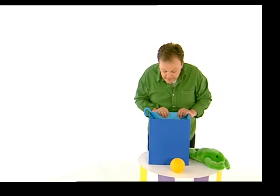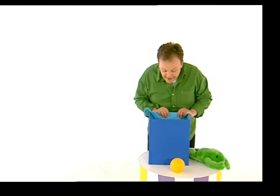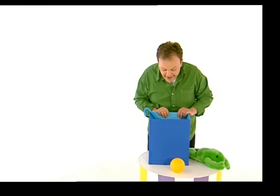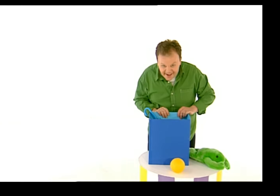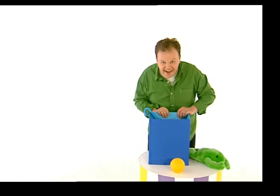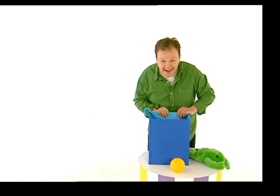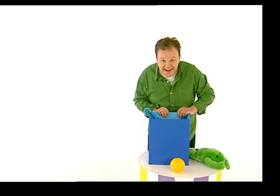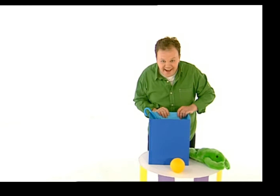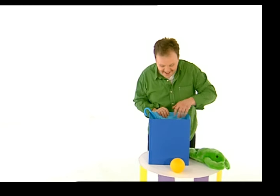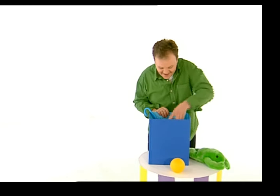Aha.